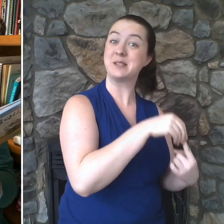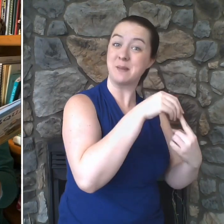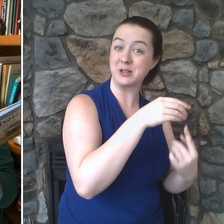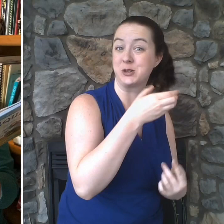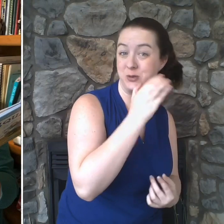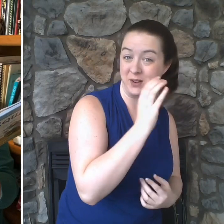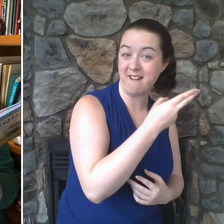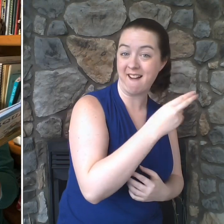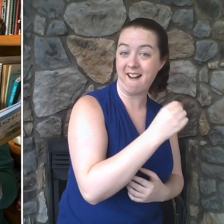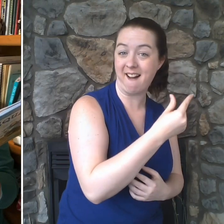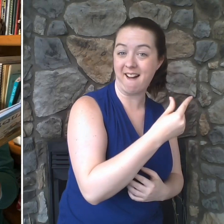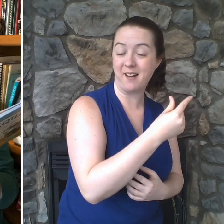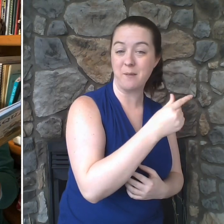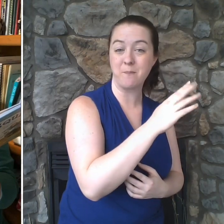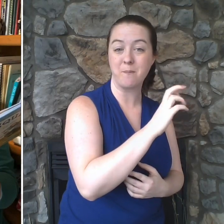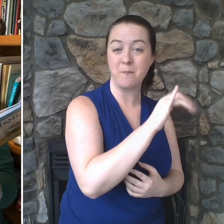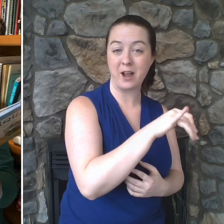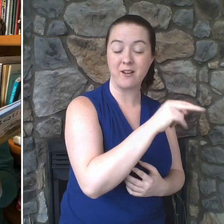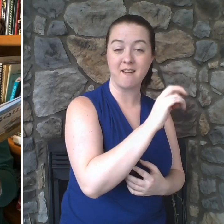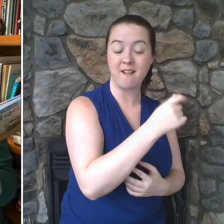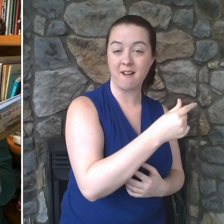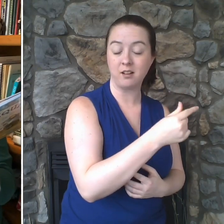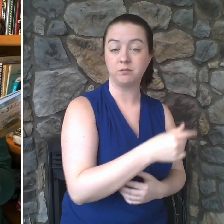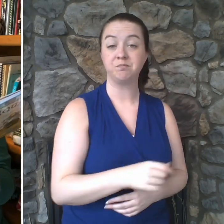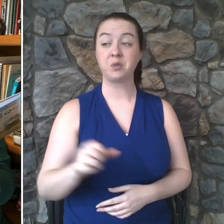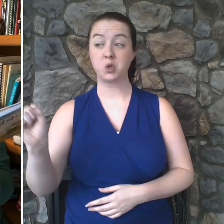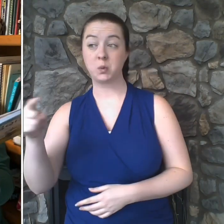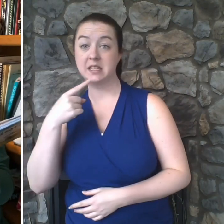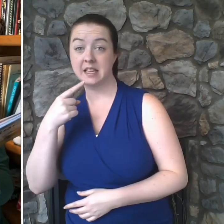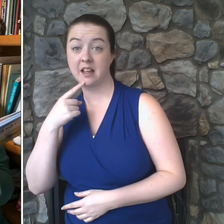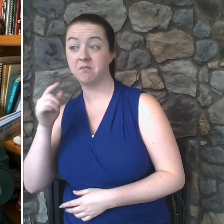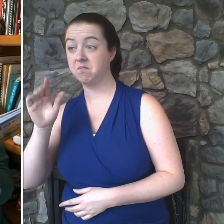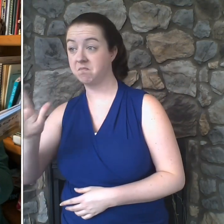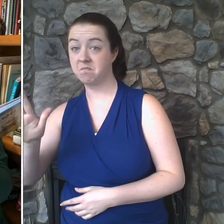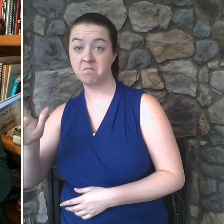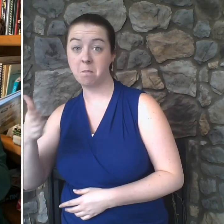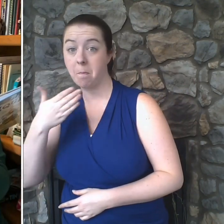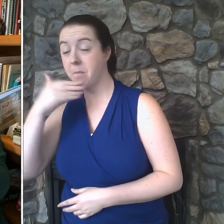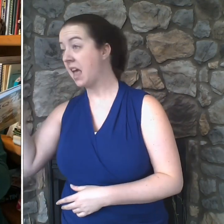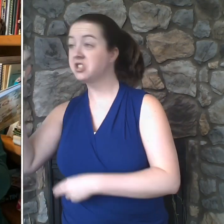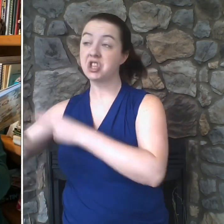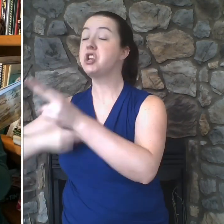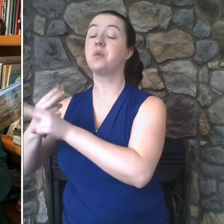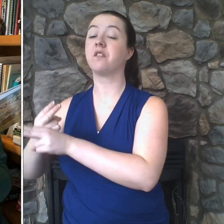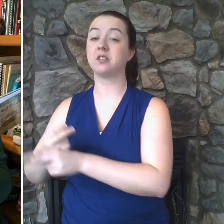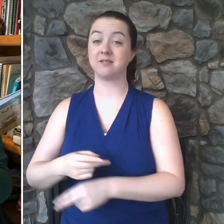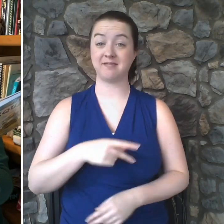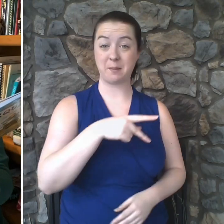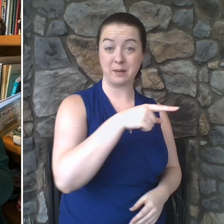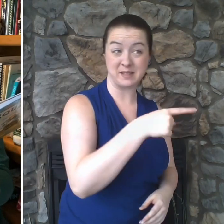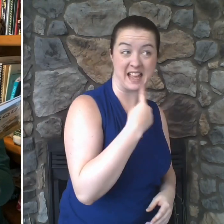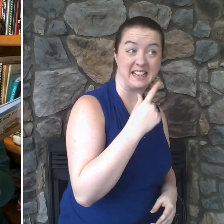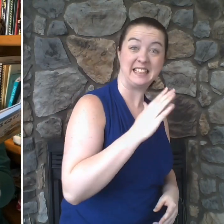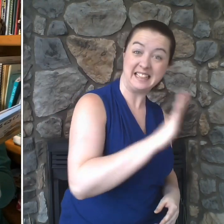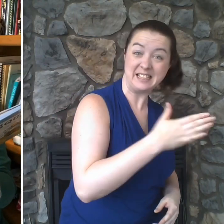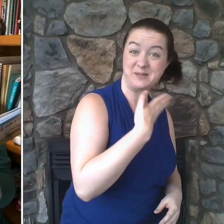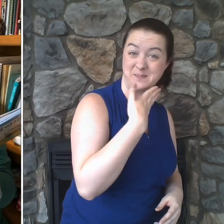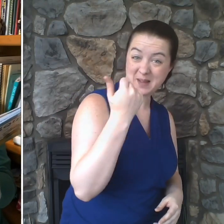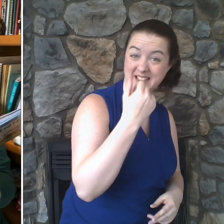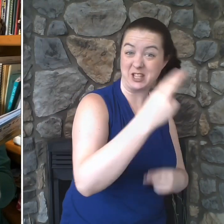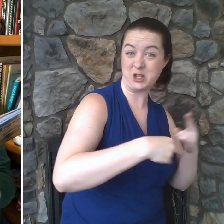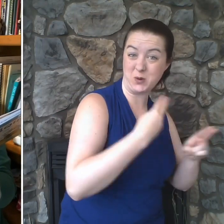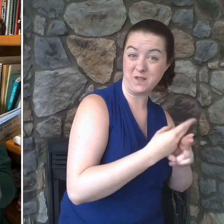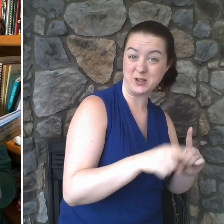special recipe for hogberry nog. Squeak said his was the best in the universe. Pip said his was the best